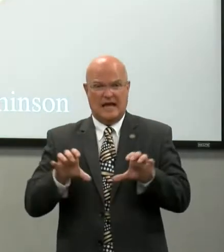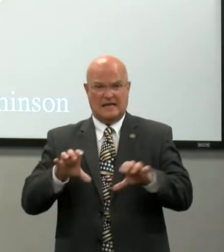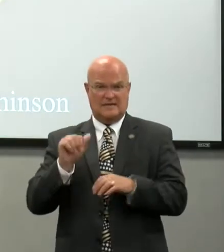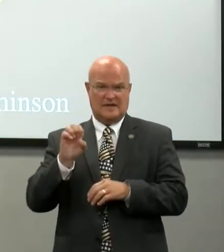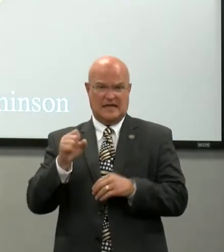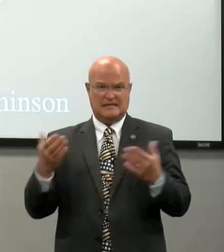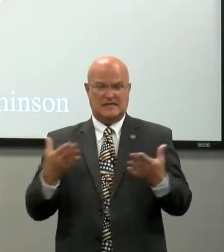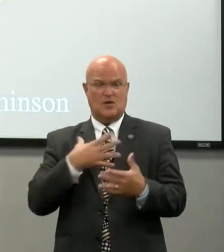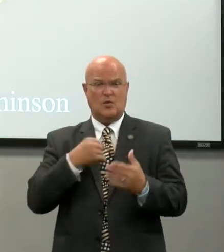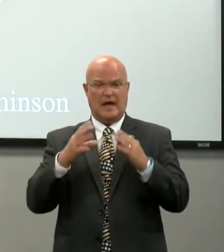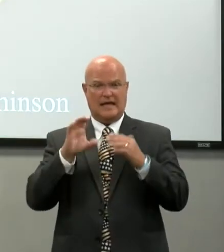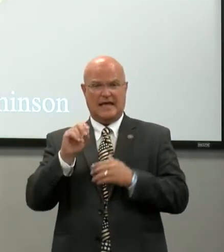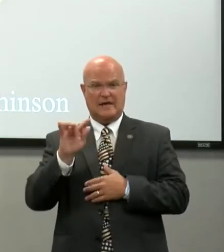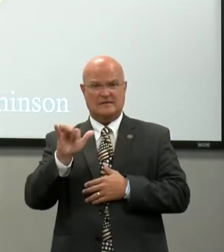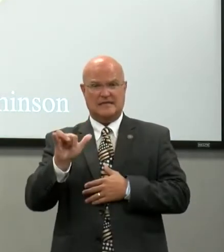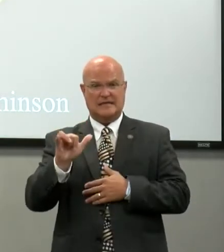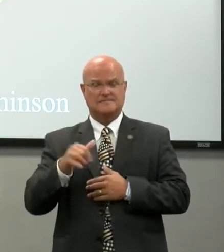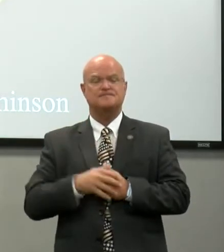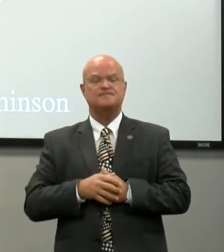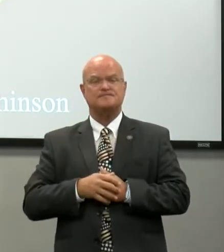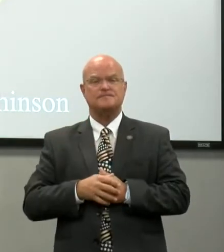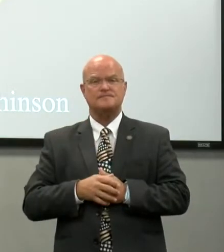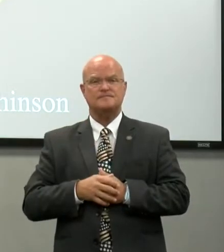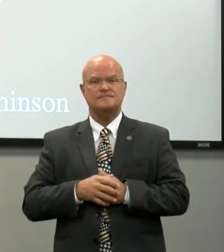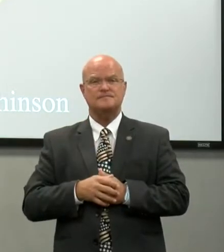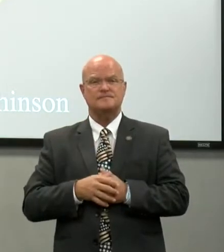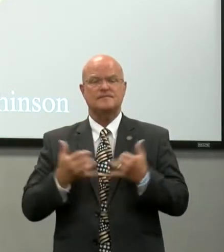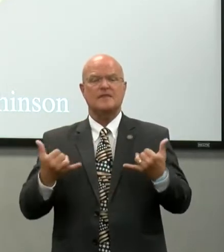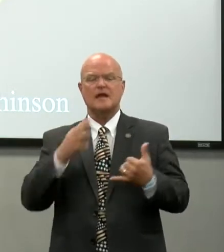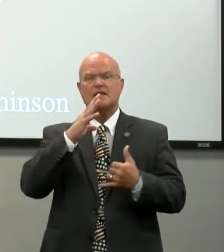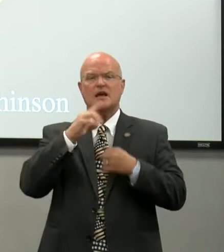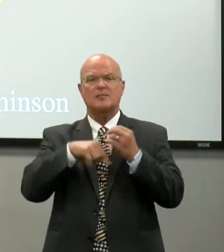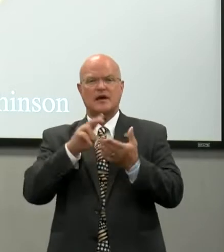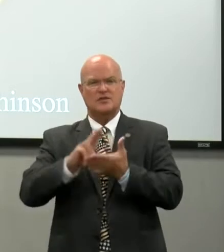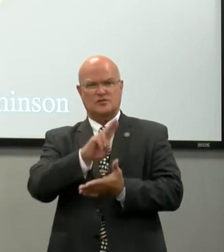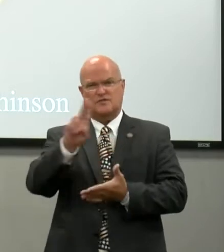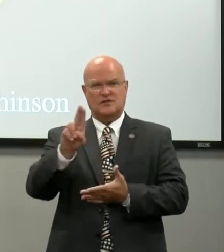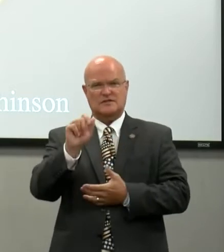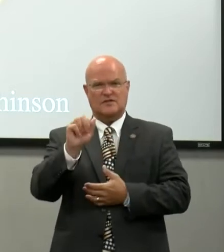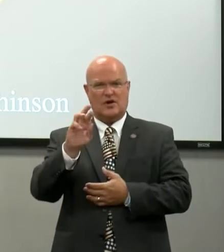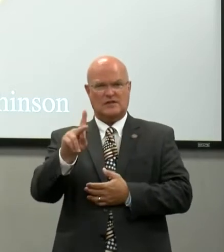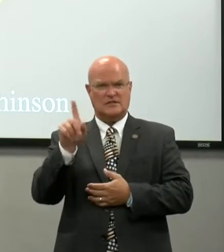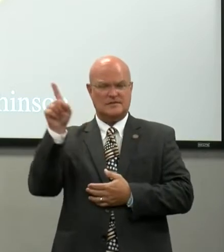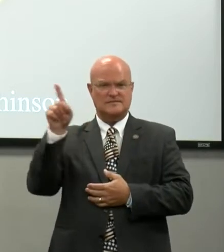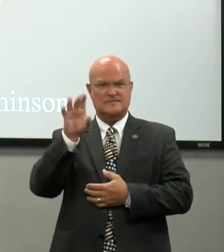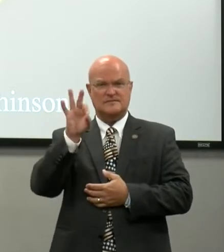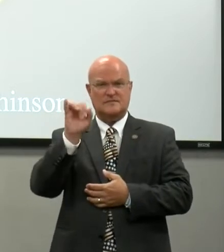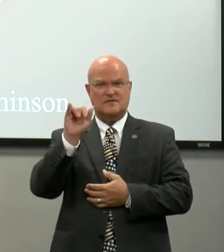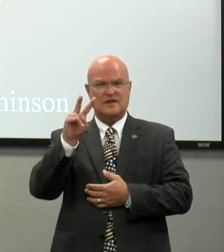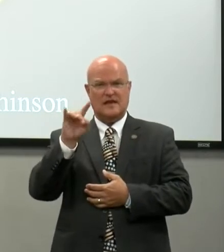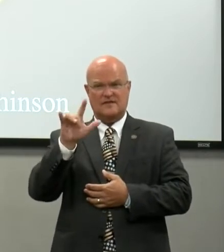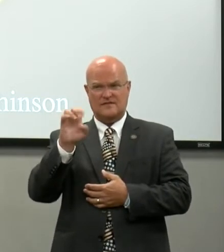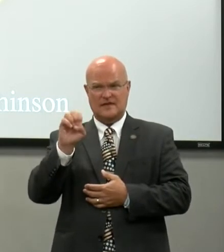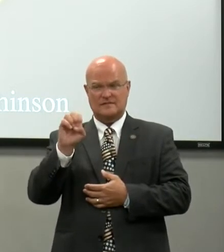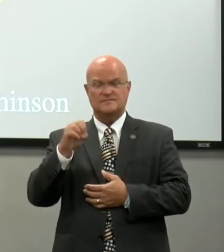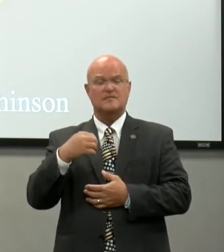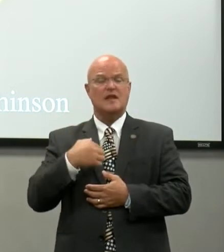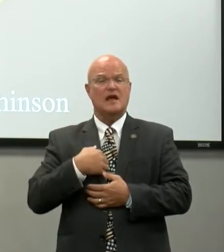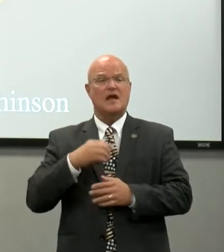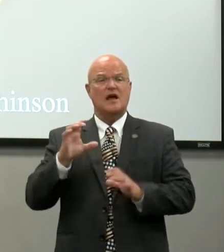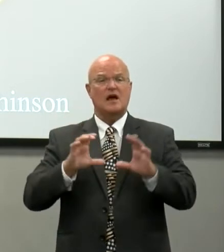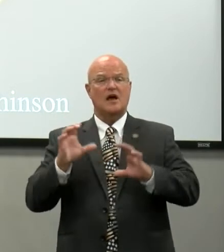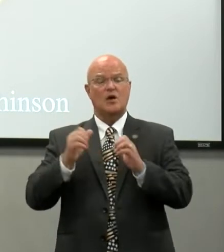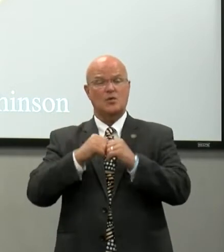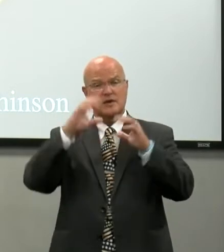cases. Now let me come back and say a word about the University of Arkansas at Fayetteville. I had a good conversation